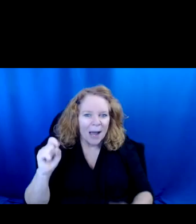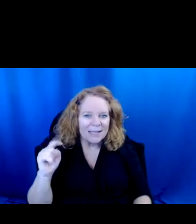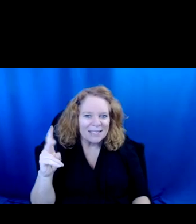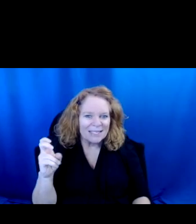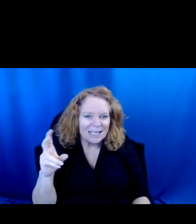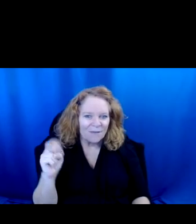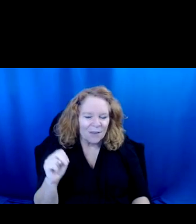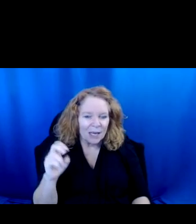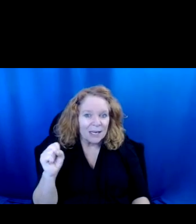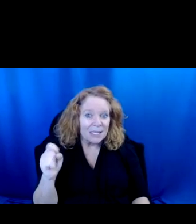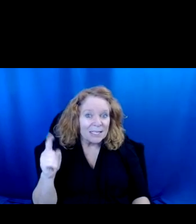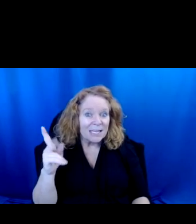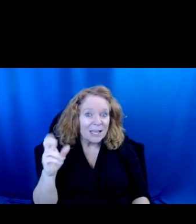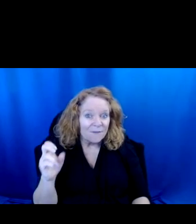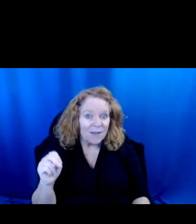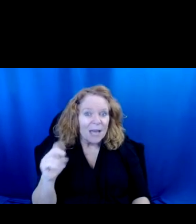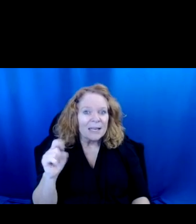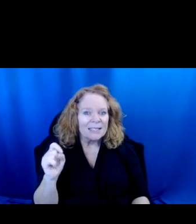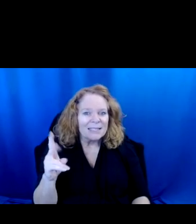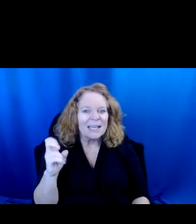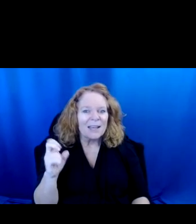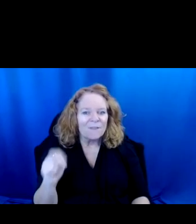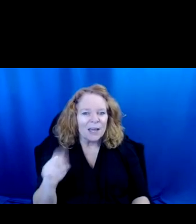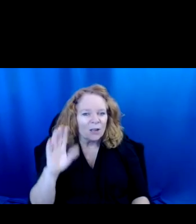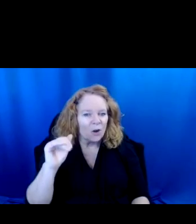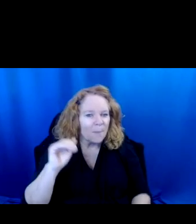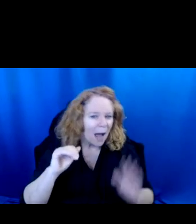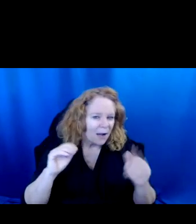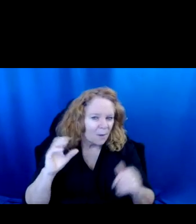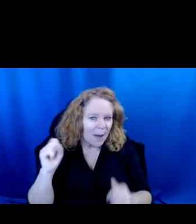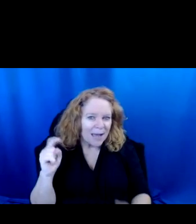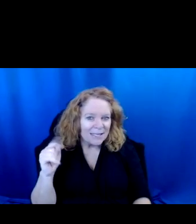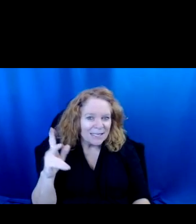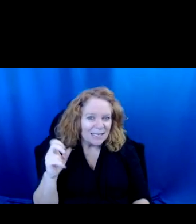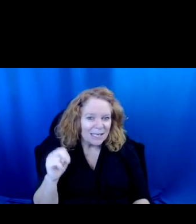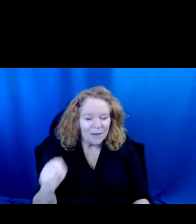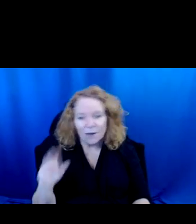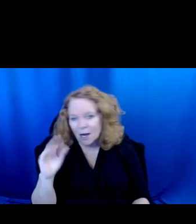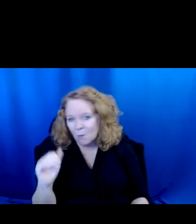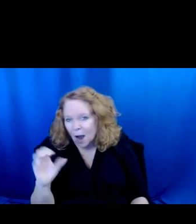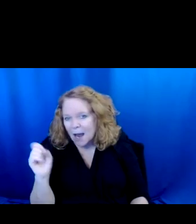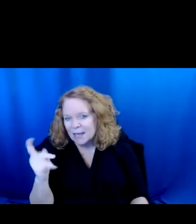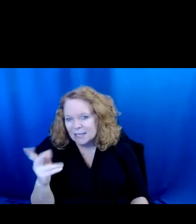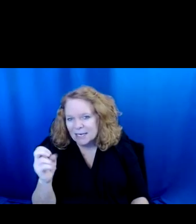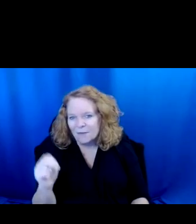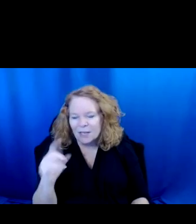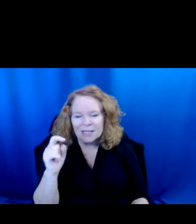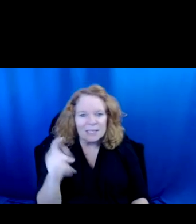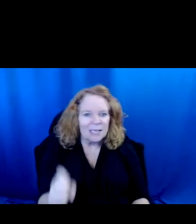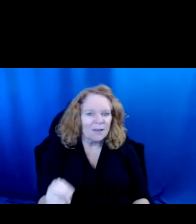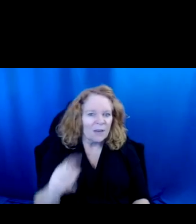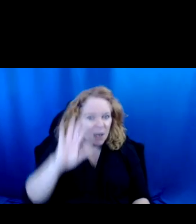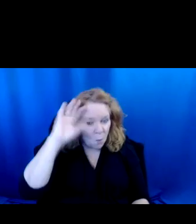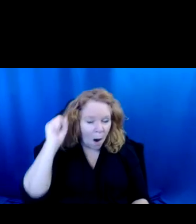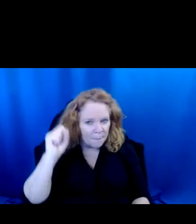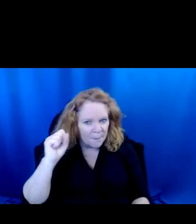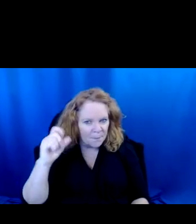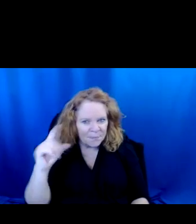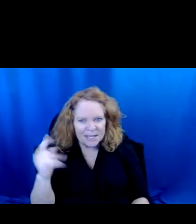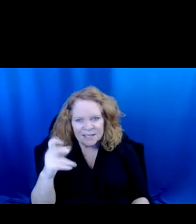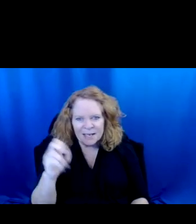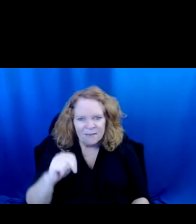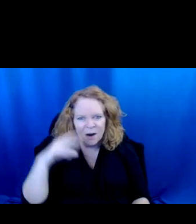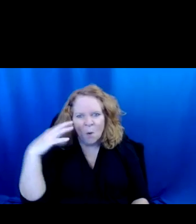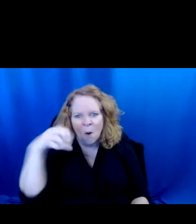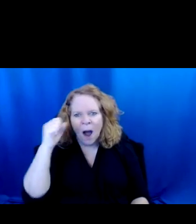Stephen. Stephen, Stephen, goodbye, Stephen, Stephen, Stephen. A goodbye, goodbye, goodbye, Stephen, Stephen. Whoop, a